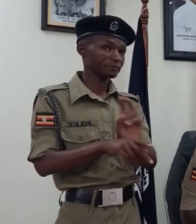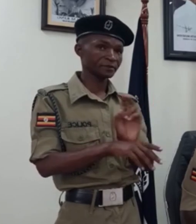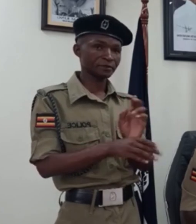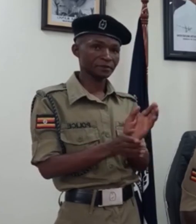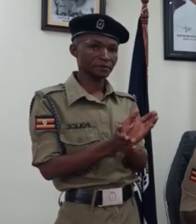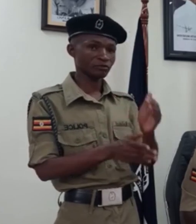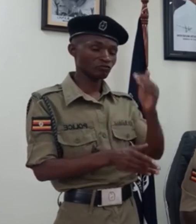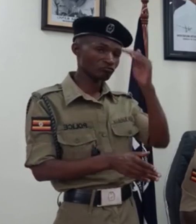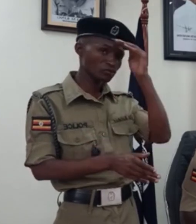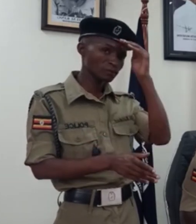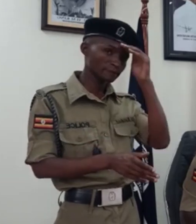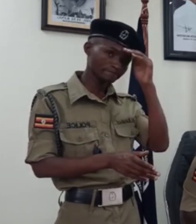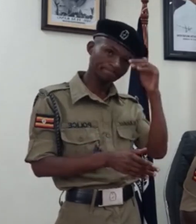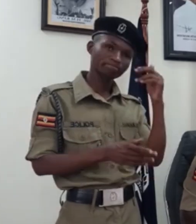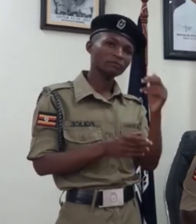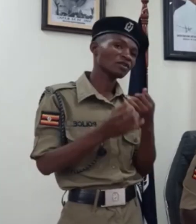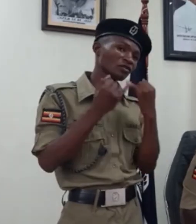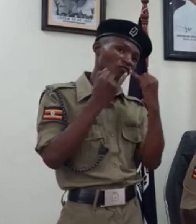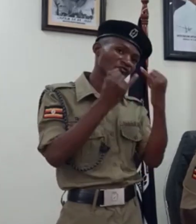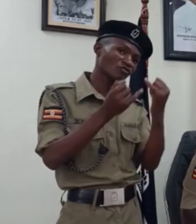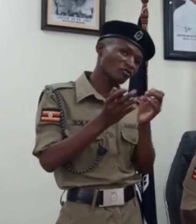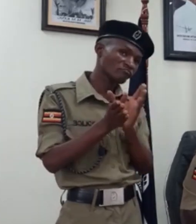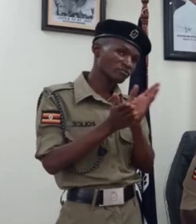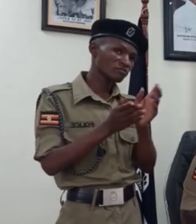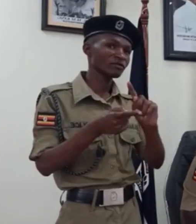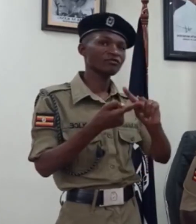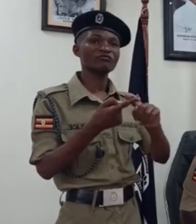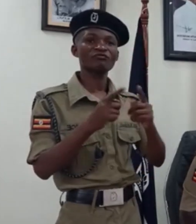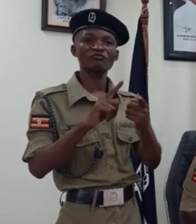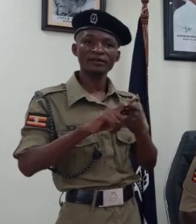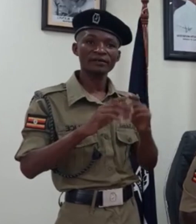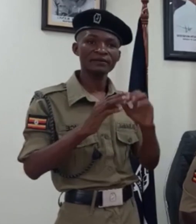Ludere mu disitulikiti y'e Pader.